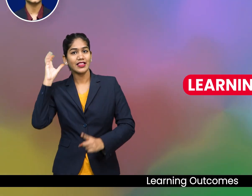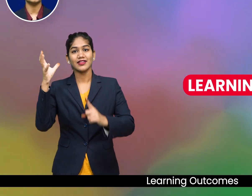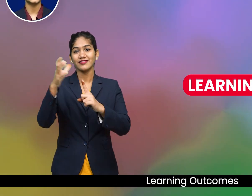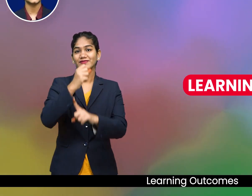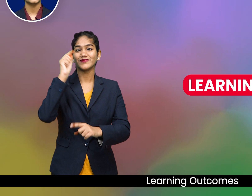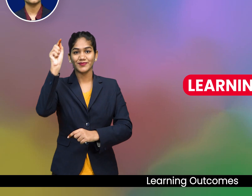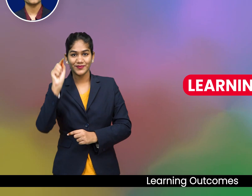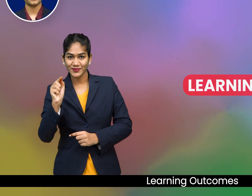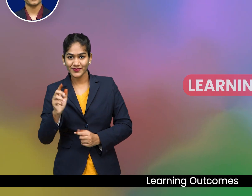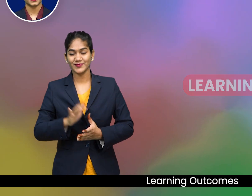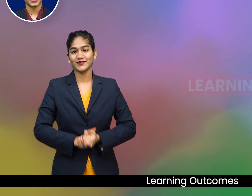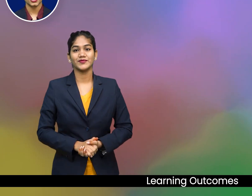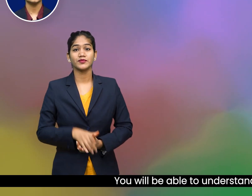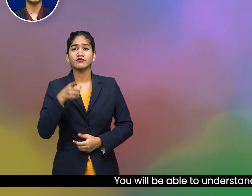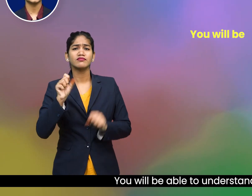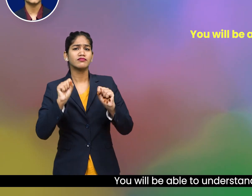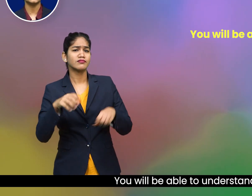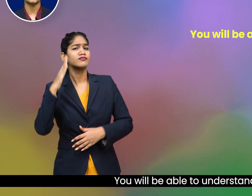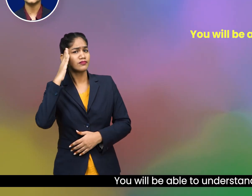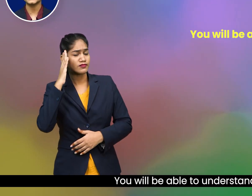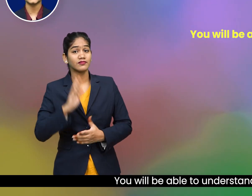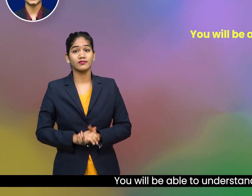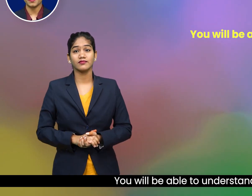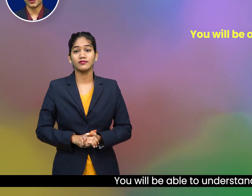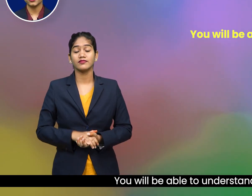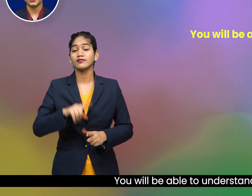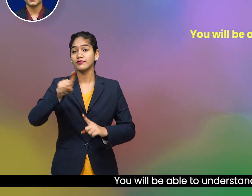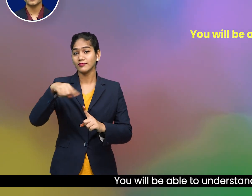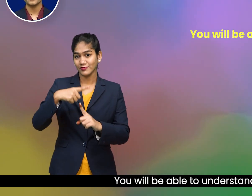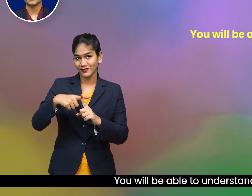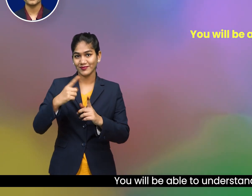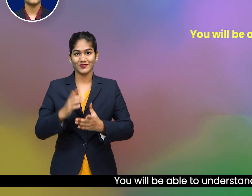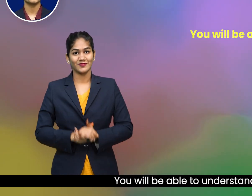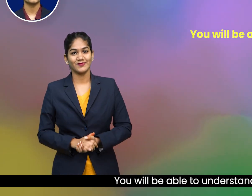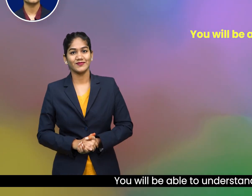Learning outcomes. You will be able to understand about